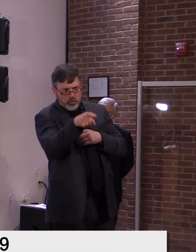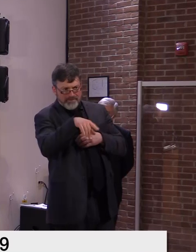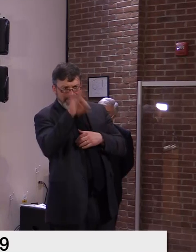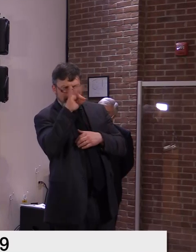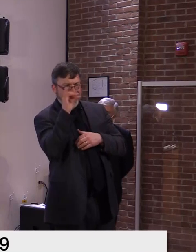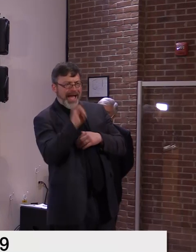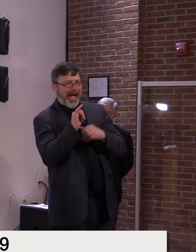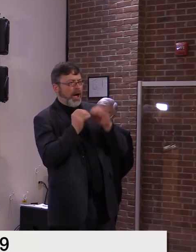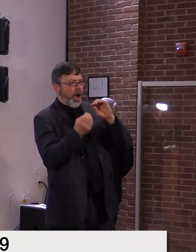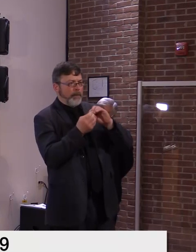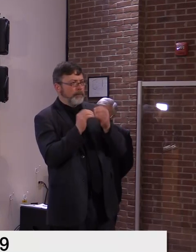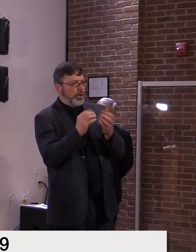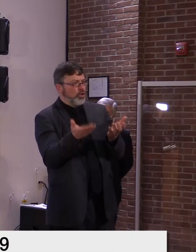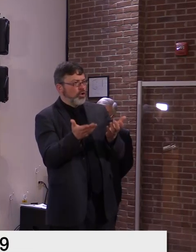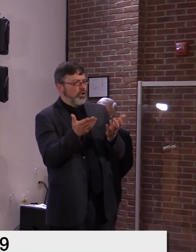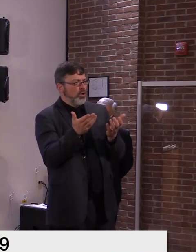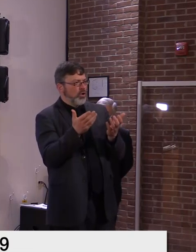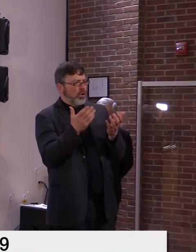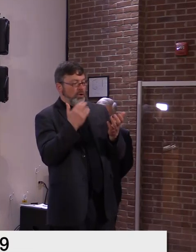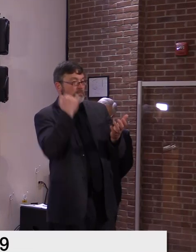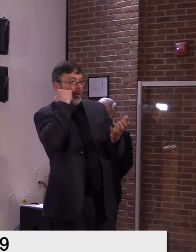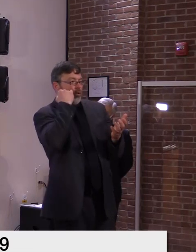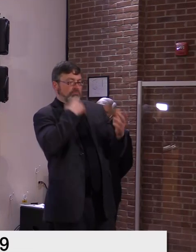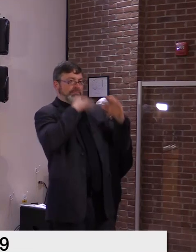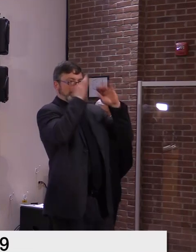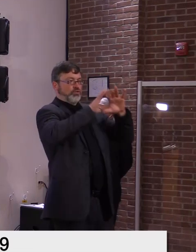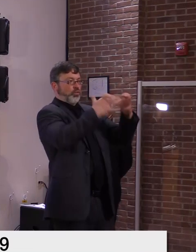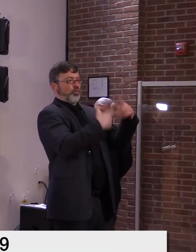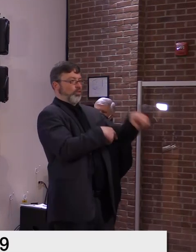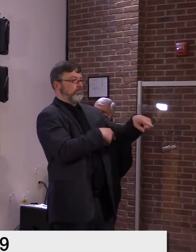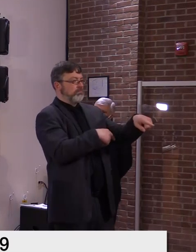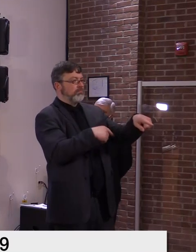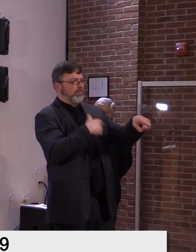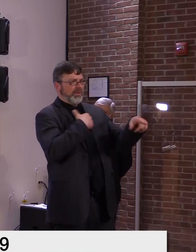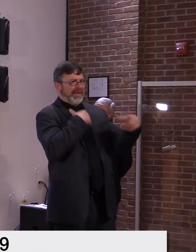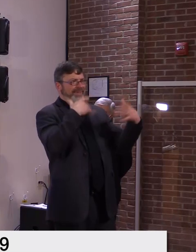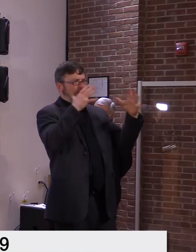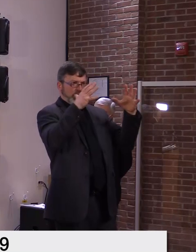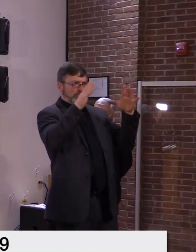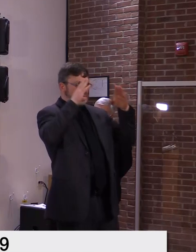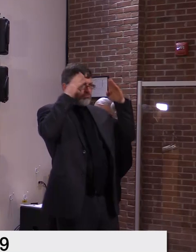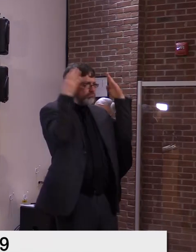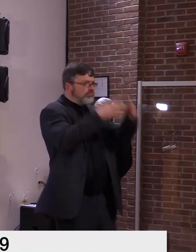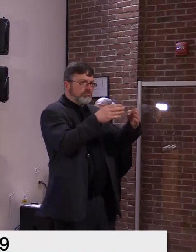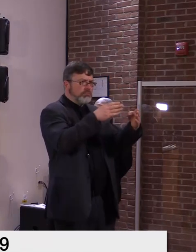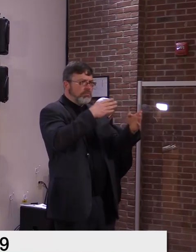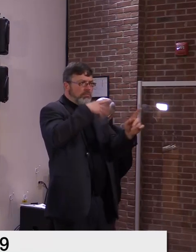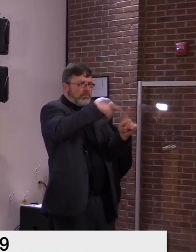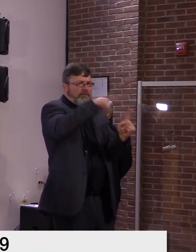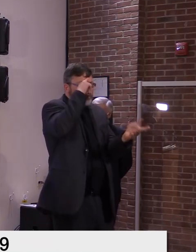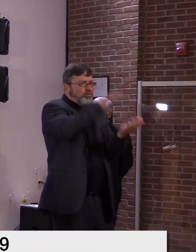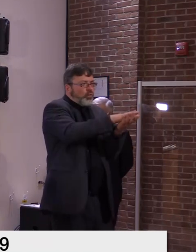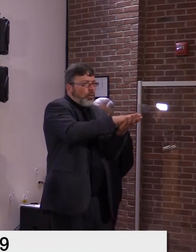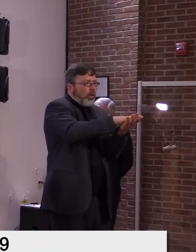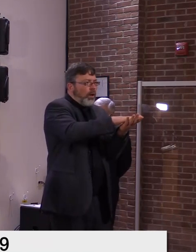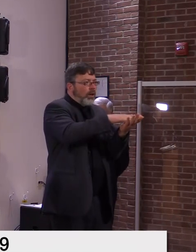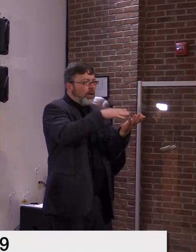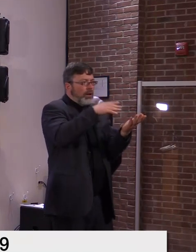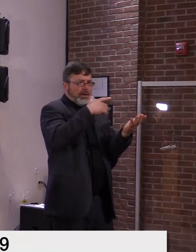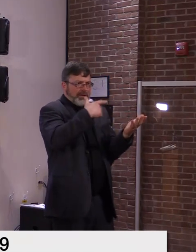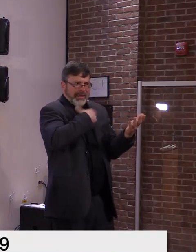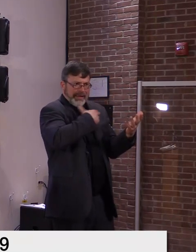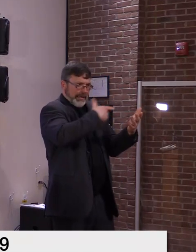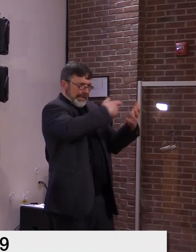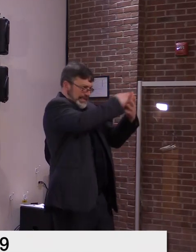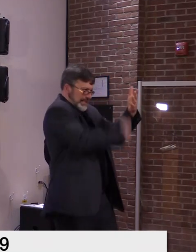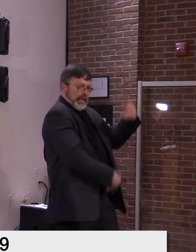education, we did it for a multitude of reasons, but we had all their names. That was something that was